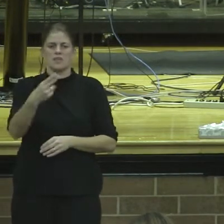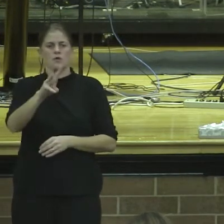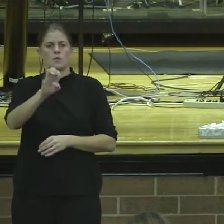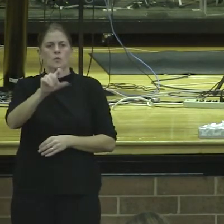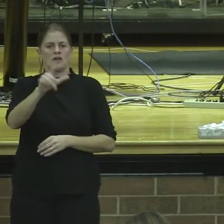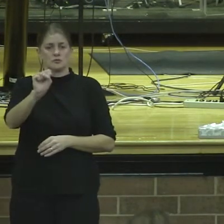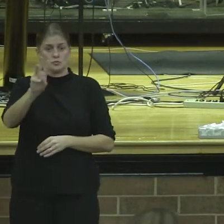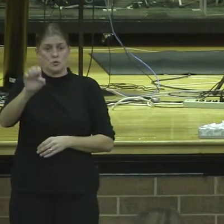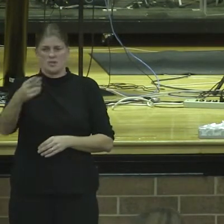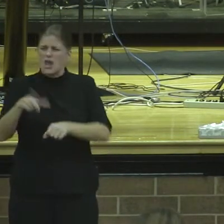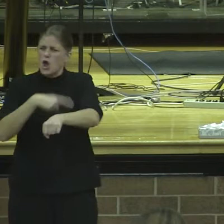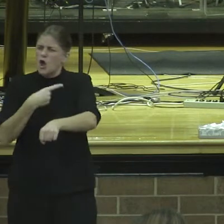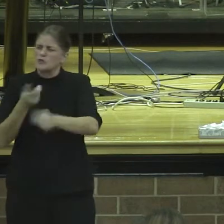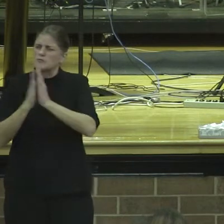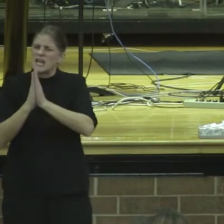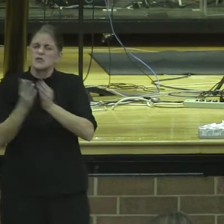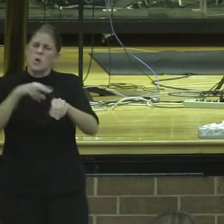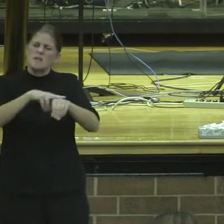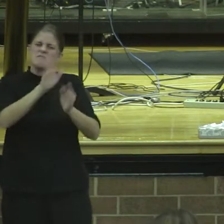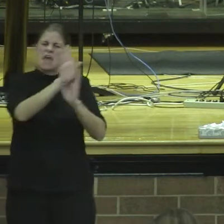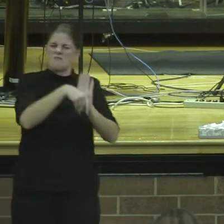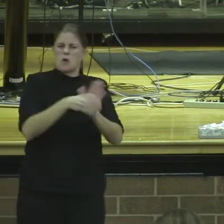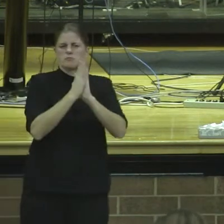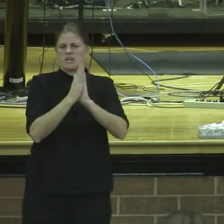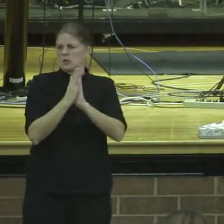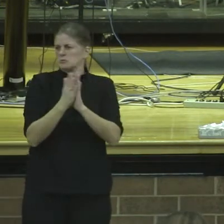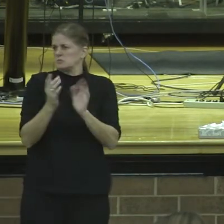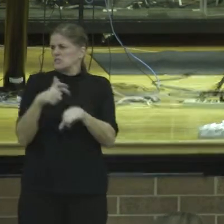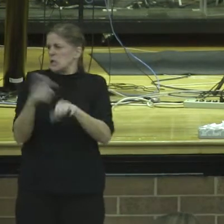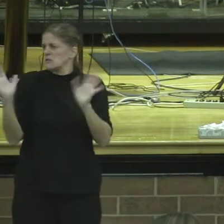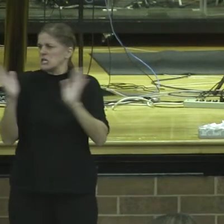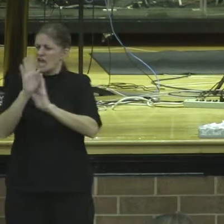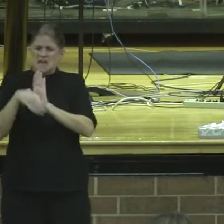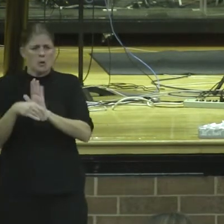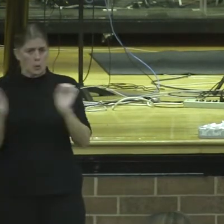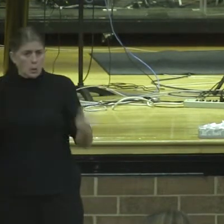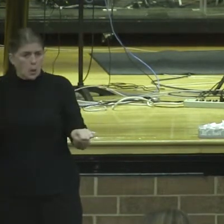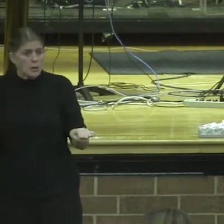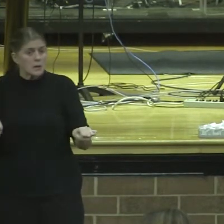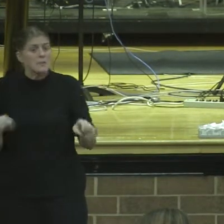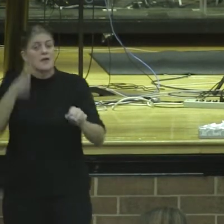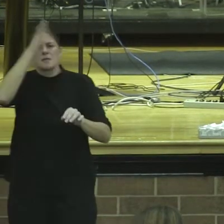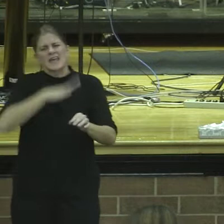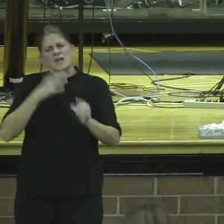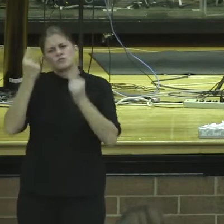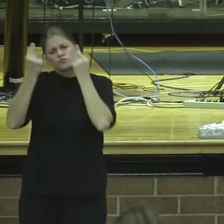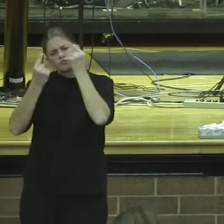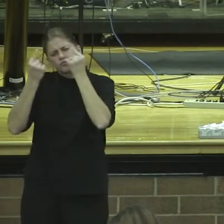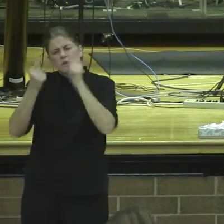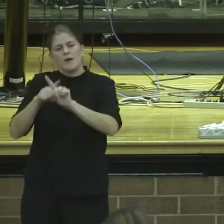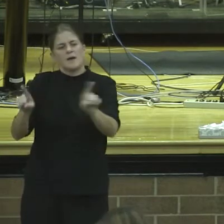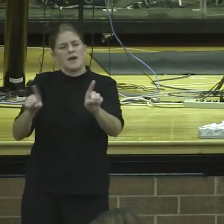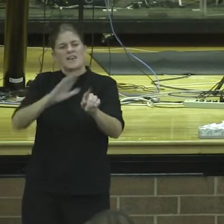I don't often spend more than a half an hour in prayer at a time. That's doable. Then he thought a little bit more and he said,